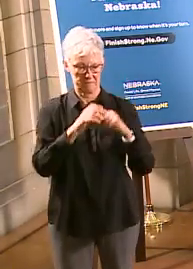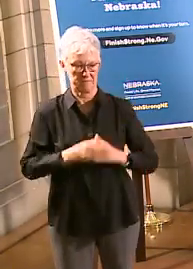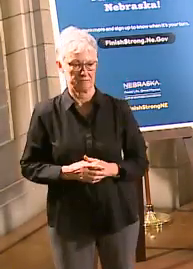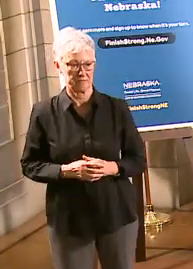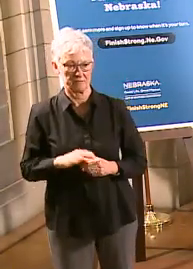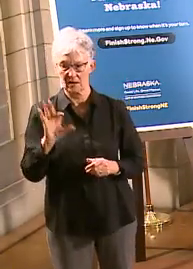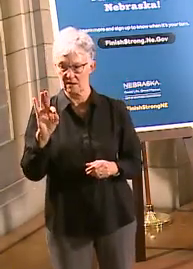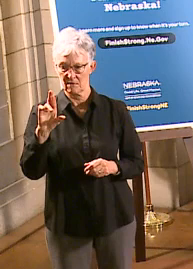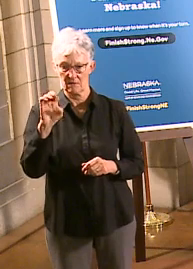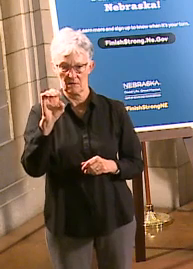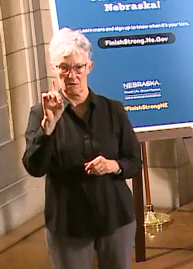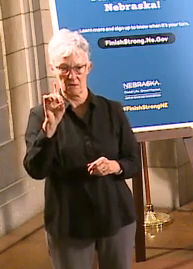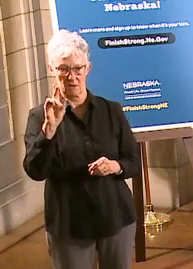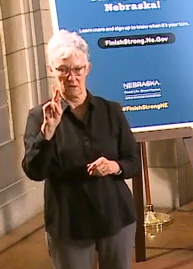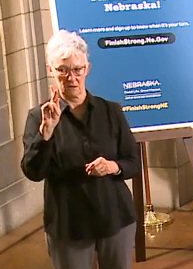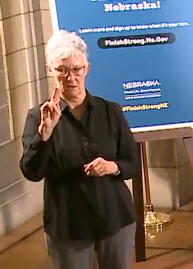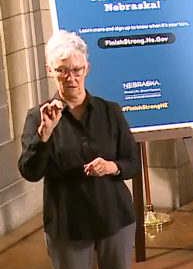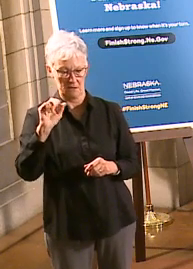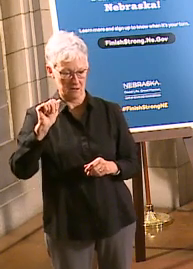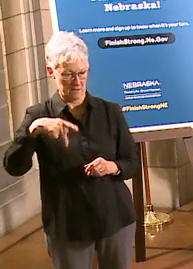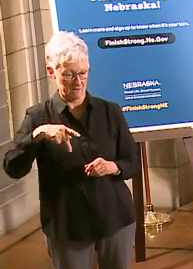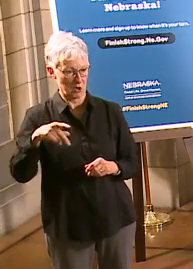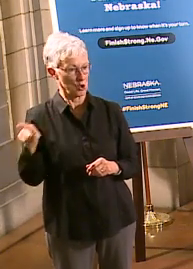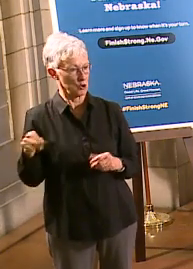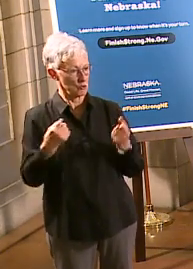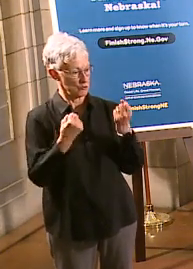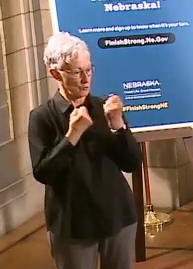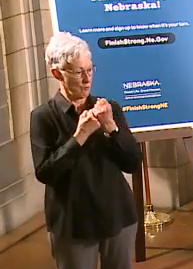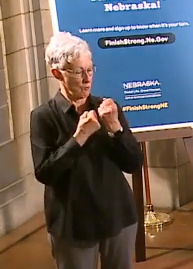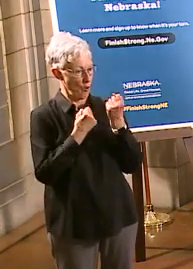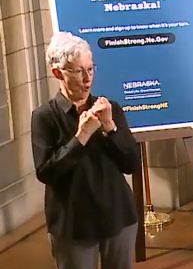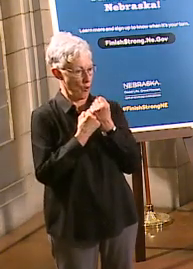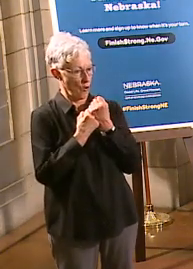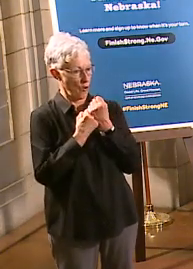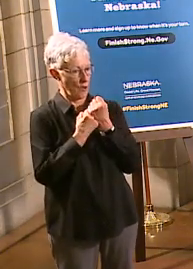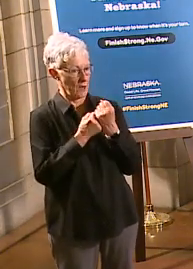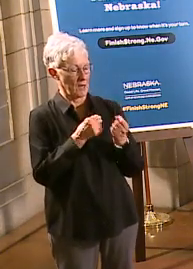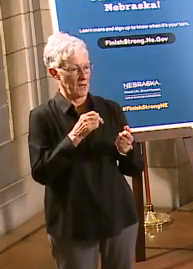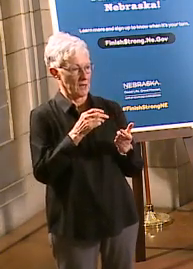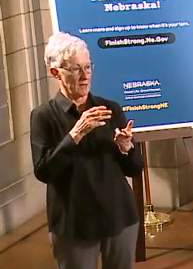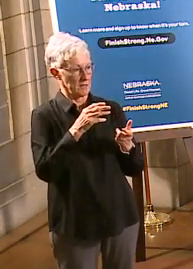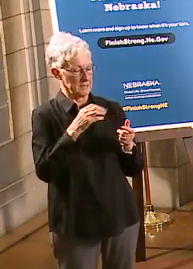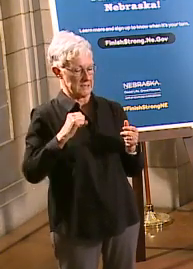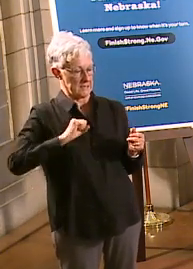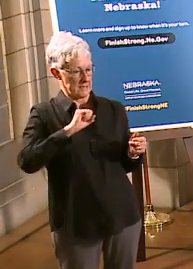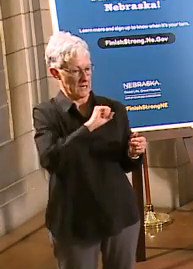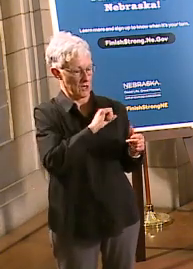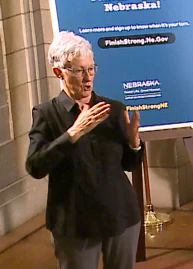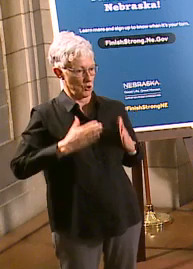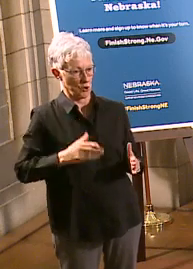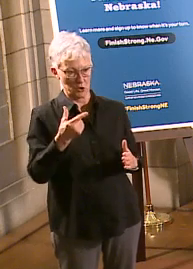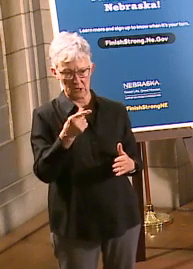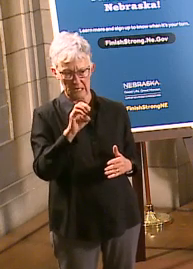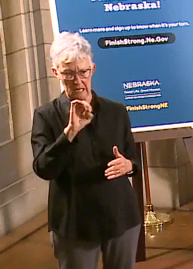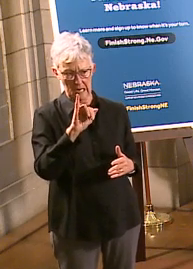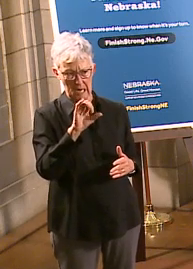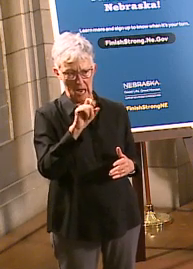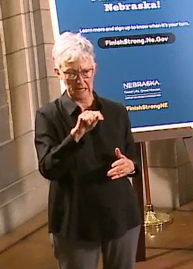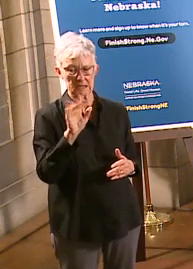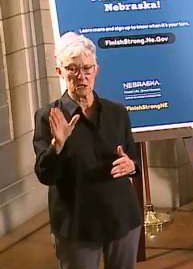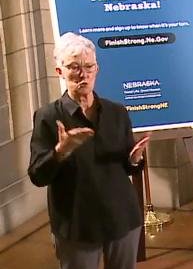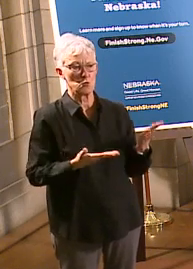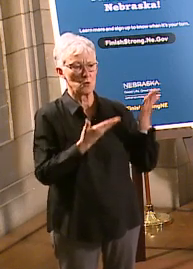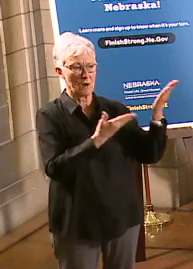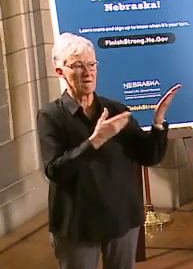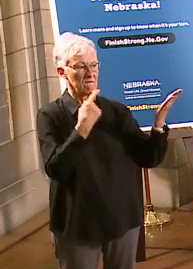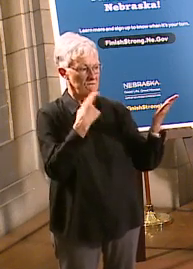Fred Knapp, NET, do you support Senator Geist's legislation regarding takeout alcohol? Do you specifically support the provisions regarding the excise tax and